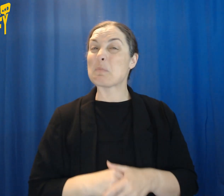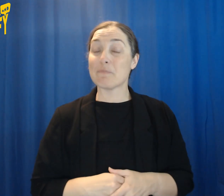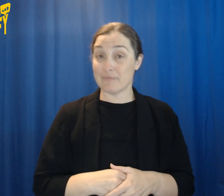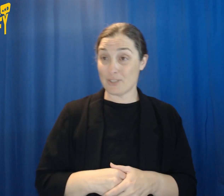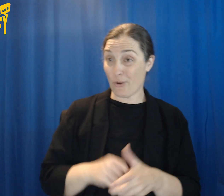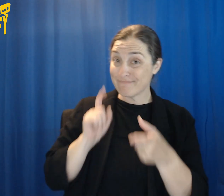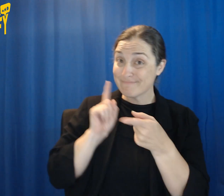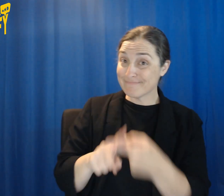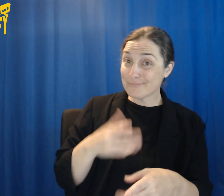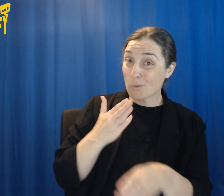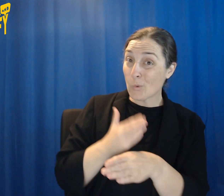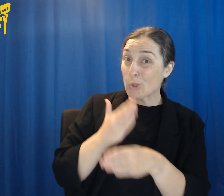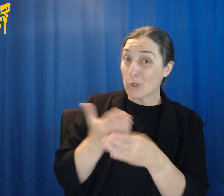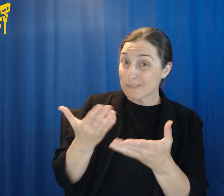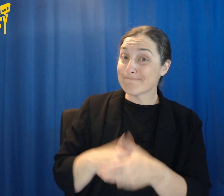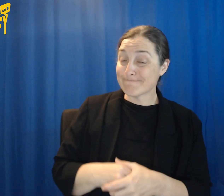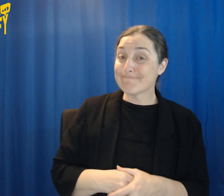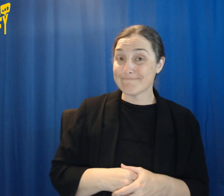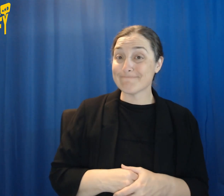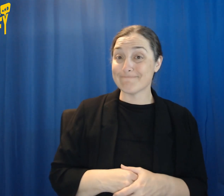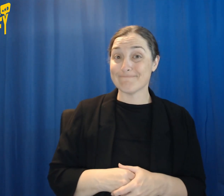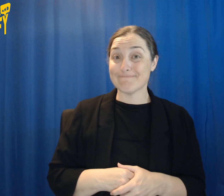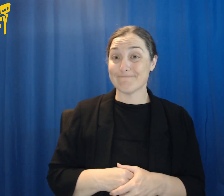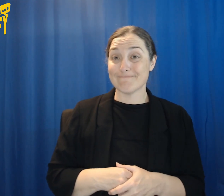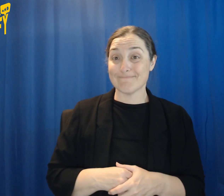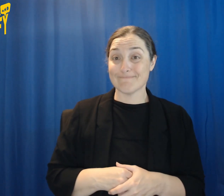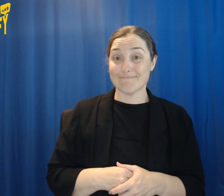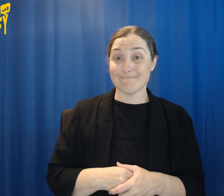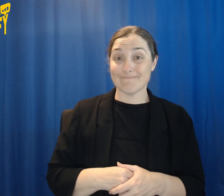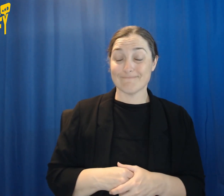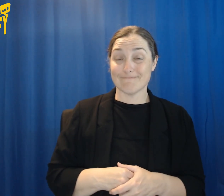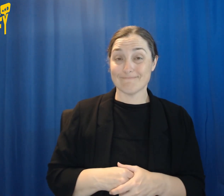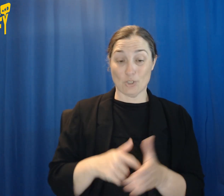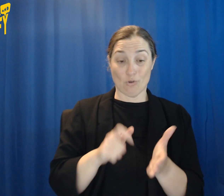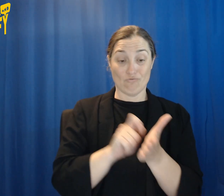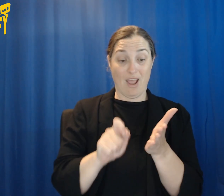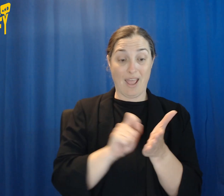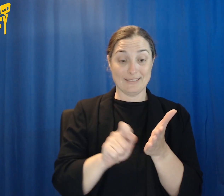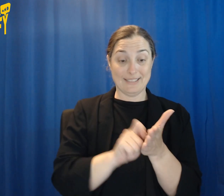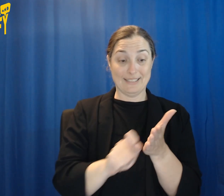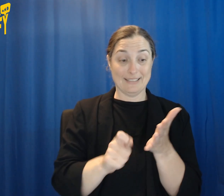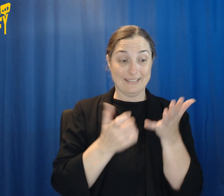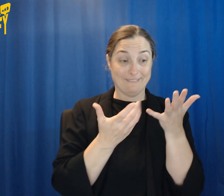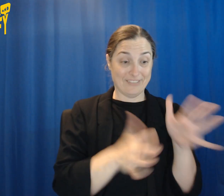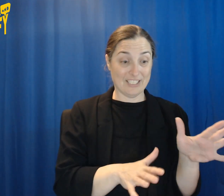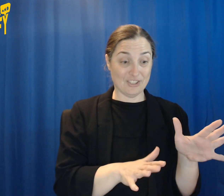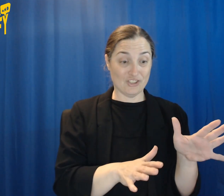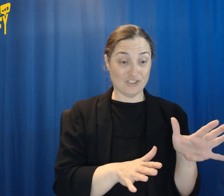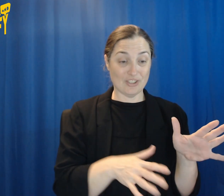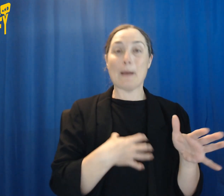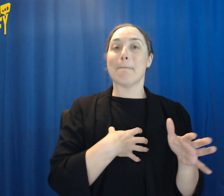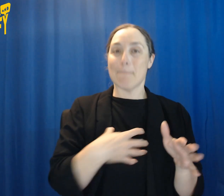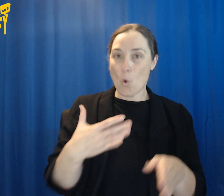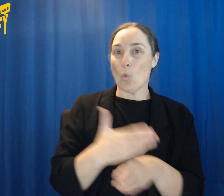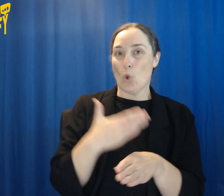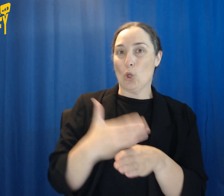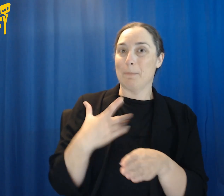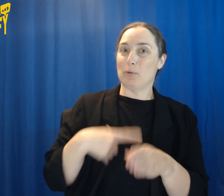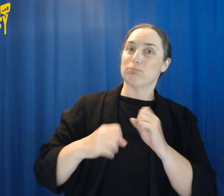continues. It sounds like once you finish writing, another set of work starts because you've got to promote it.